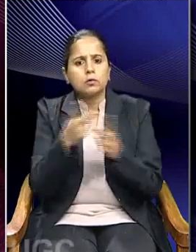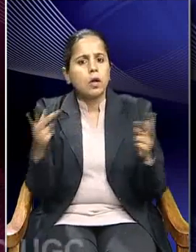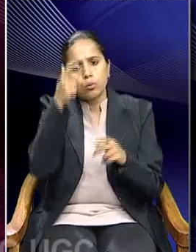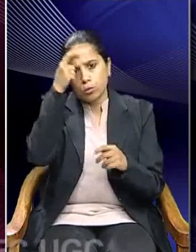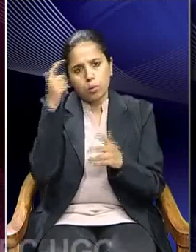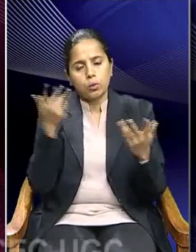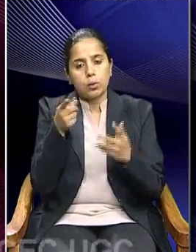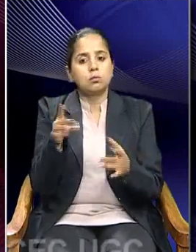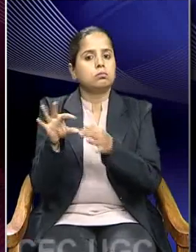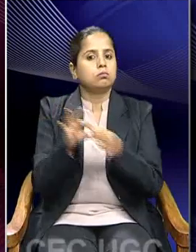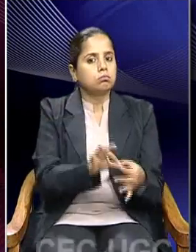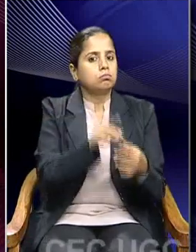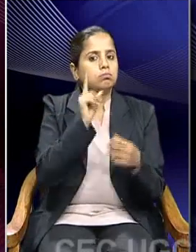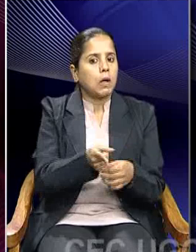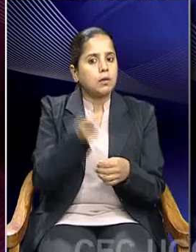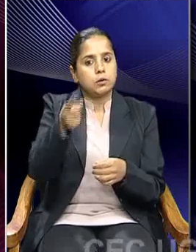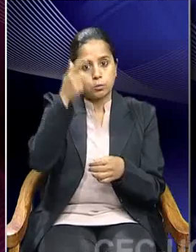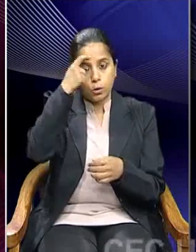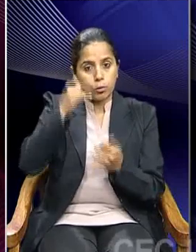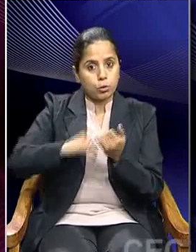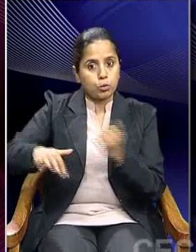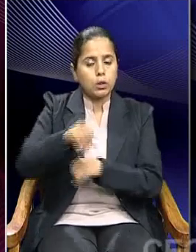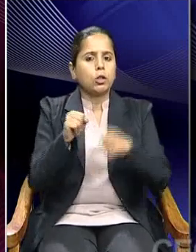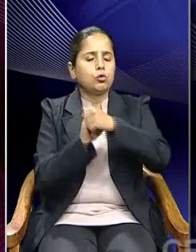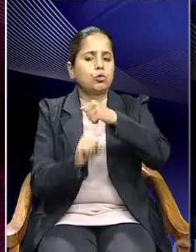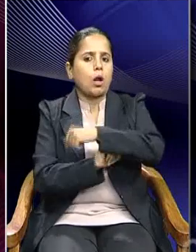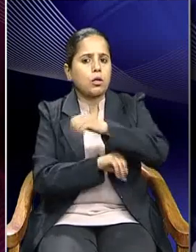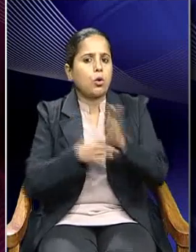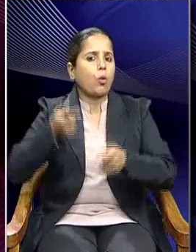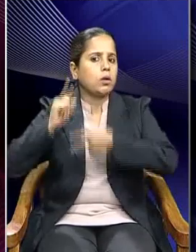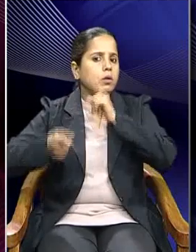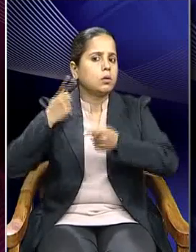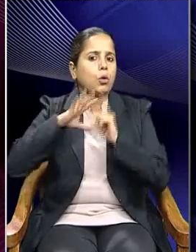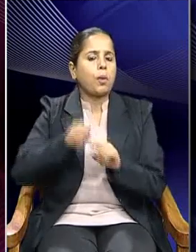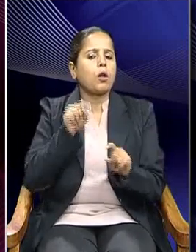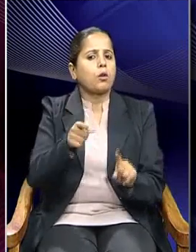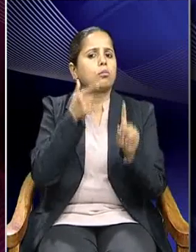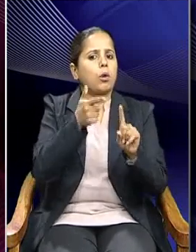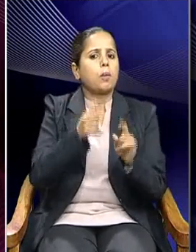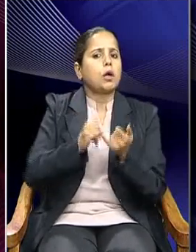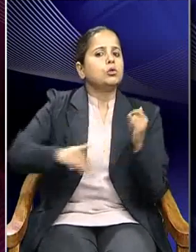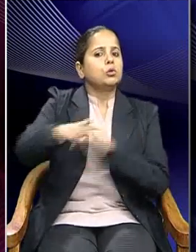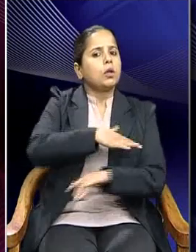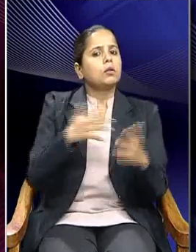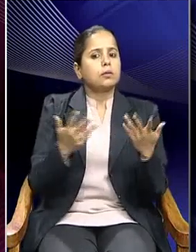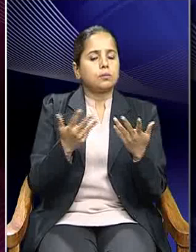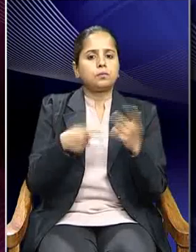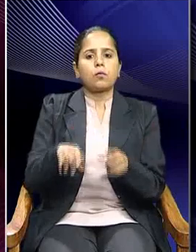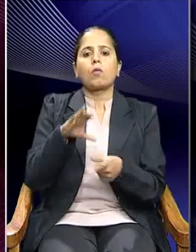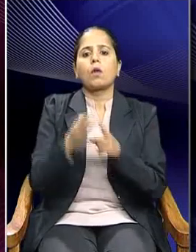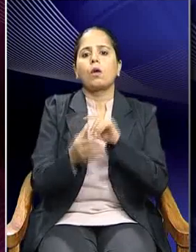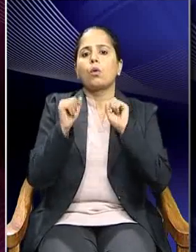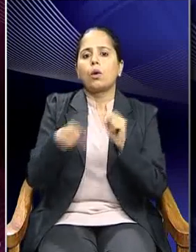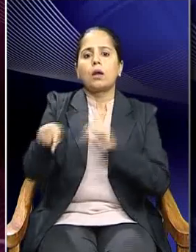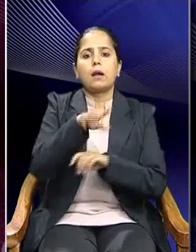and relate those problems to the structural and historical features of the society and culture that